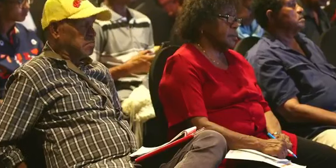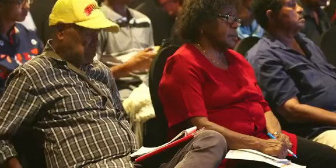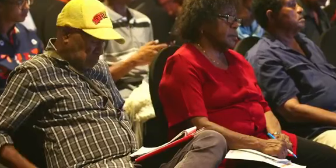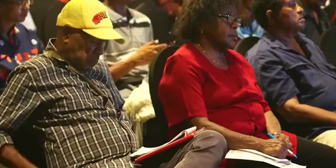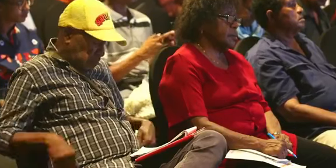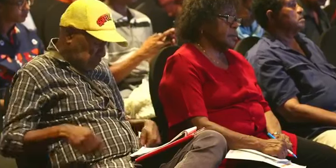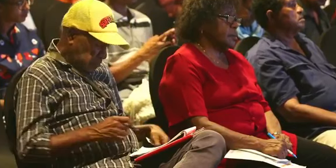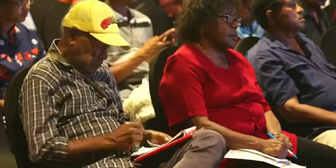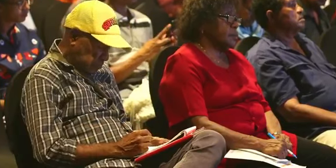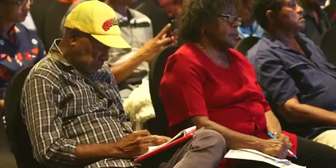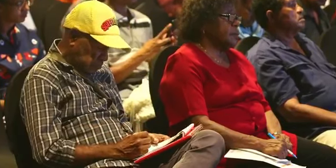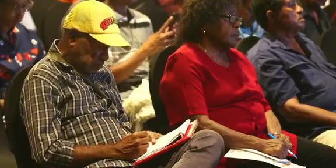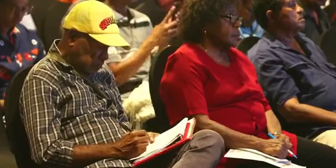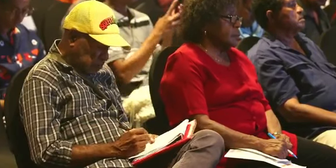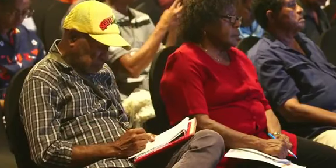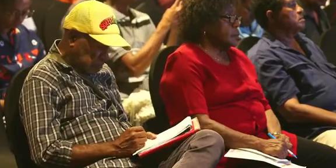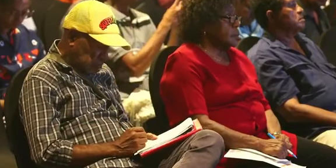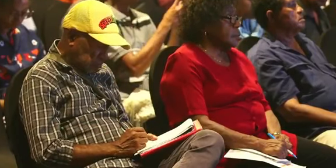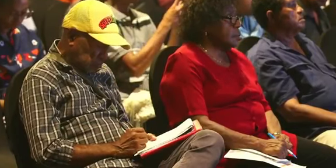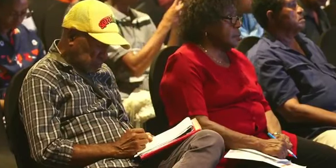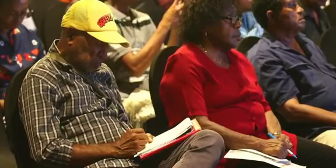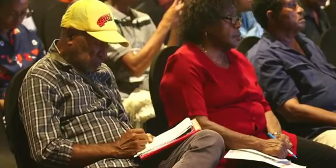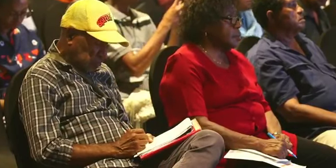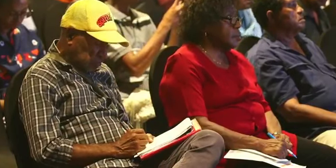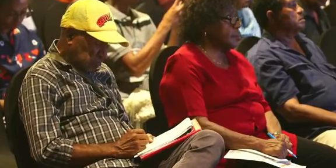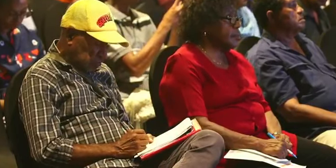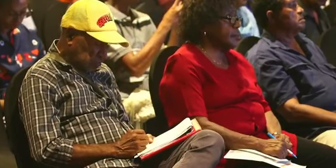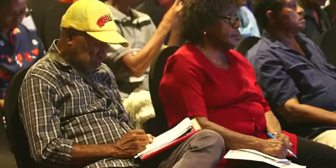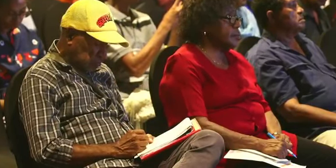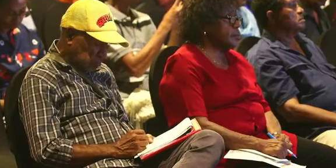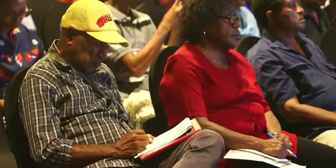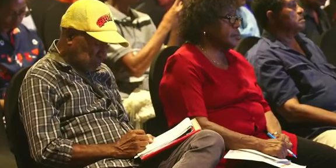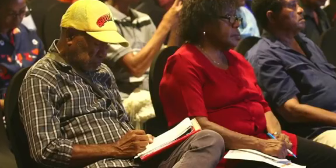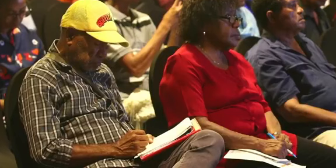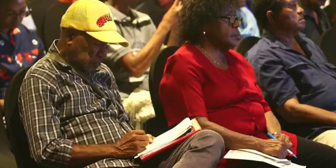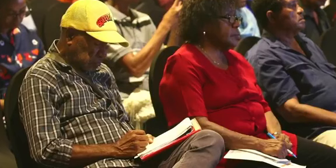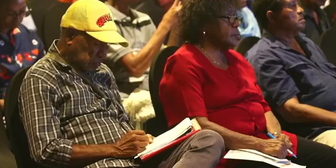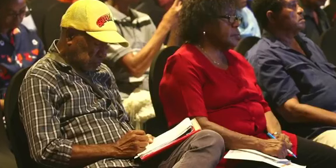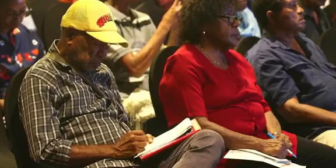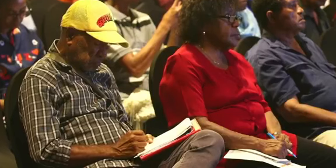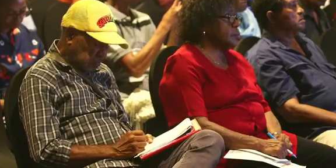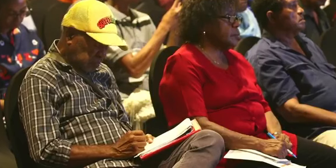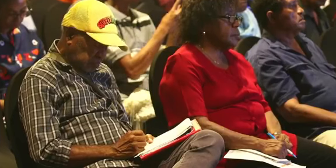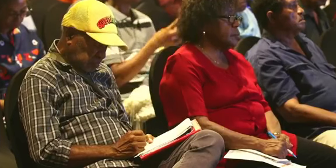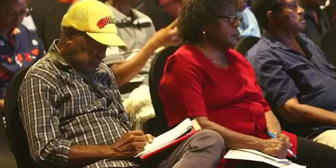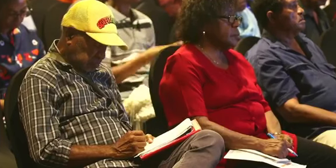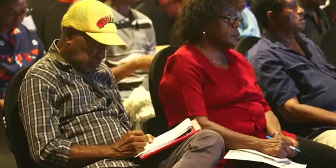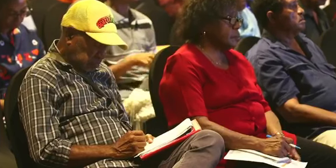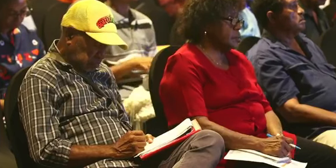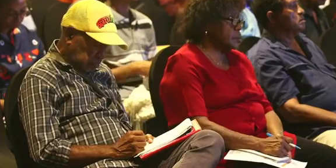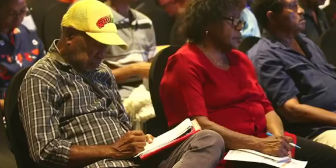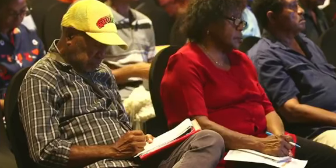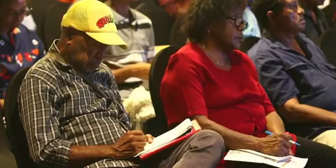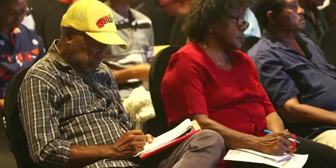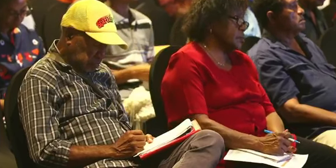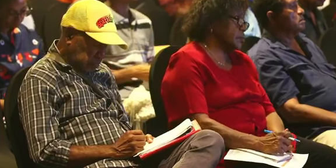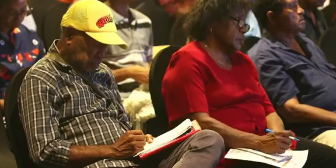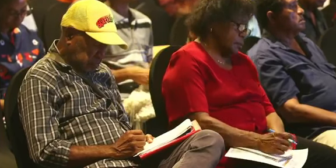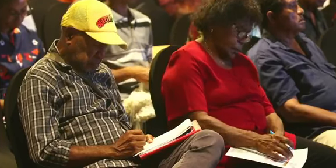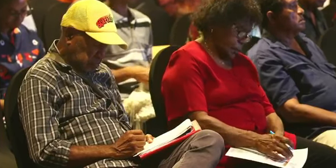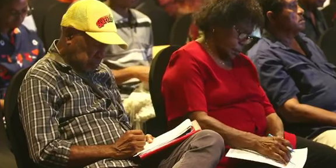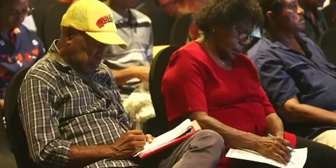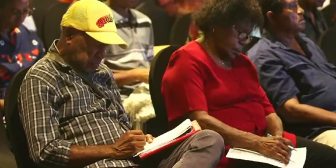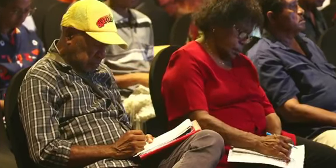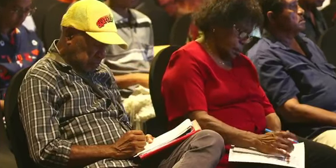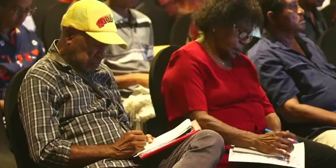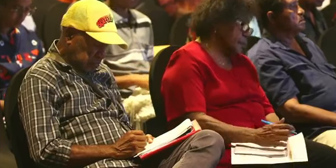required due dates, then you have the right under the Income Tax Act to request for a payment